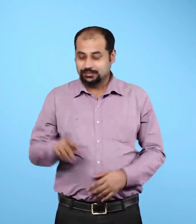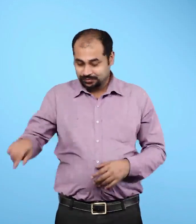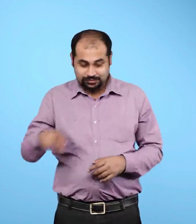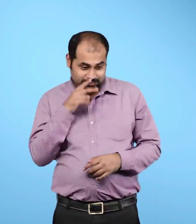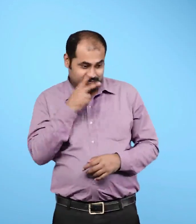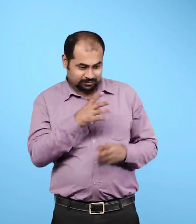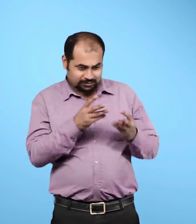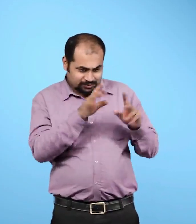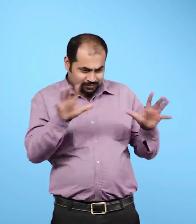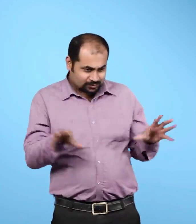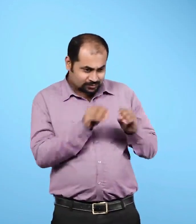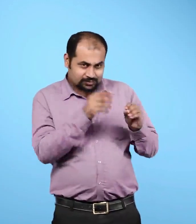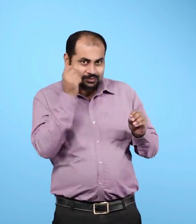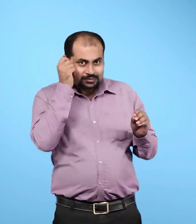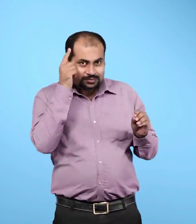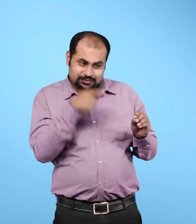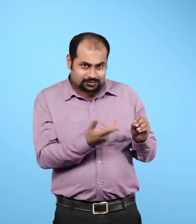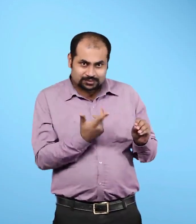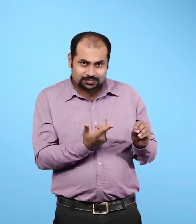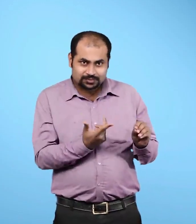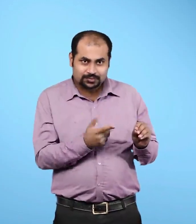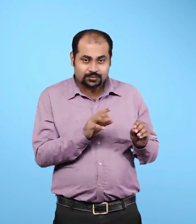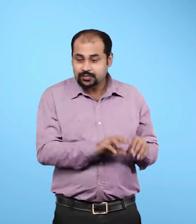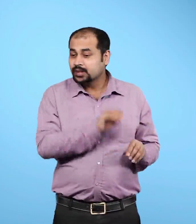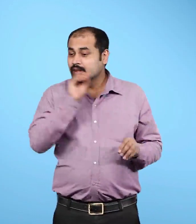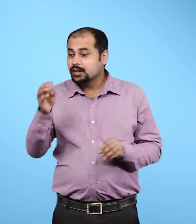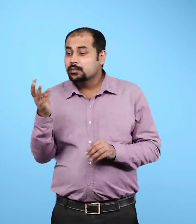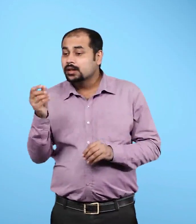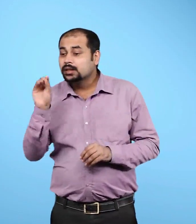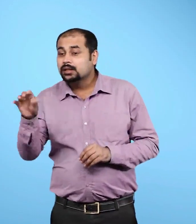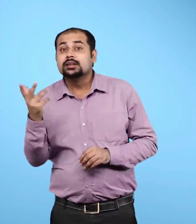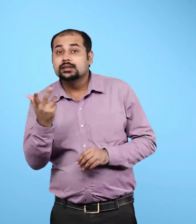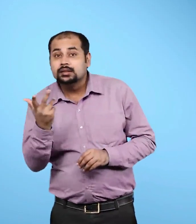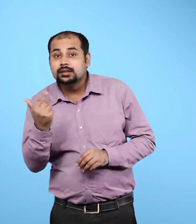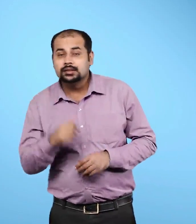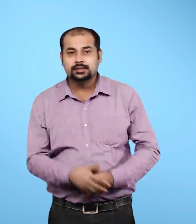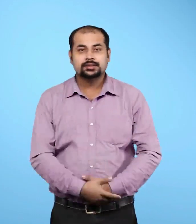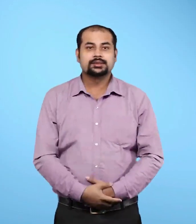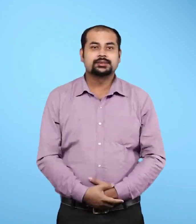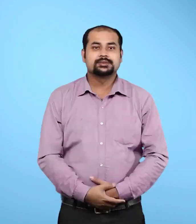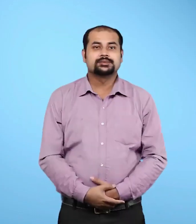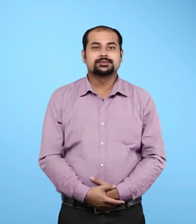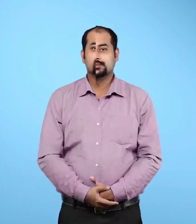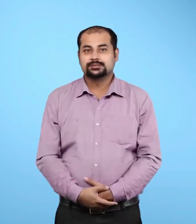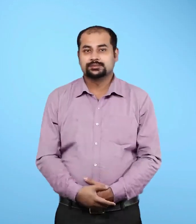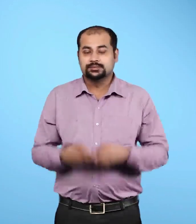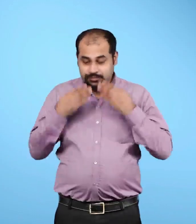Cat 2 is saying, "Good. Now count all the necklaces." Cat